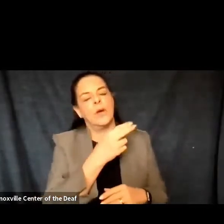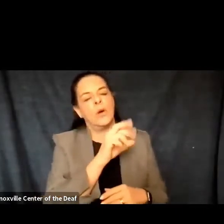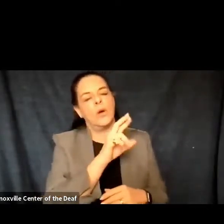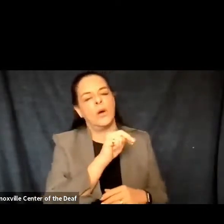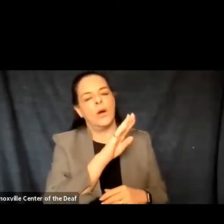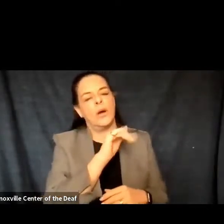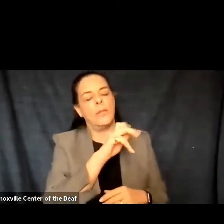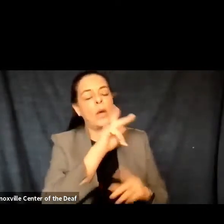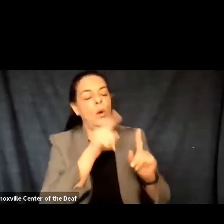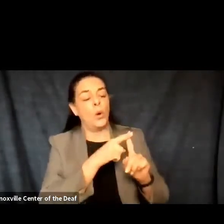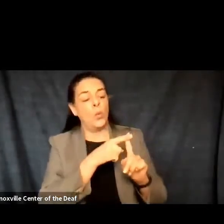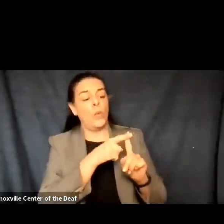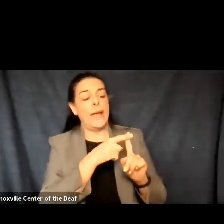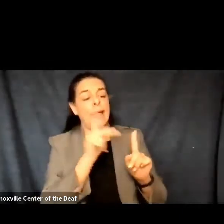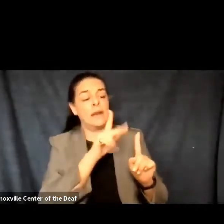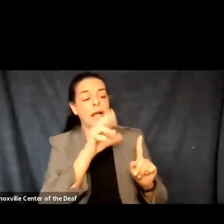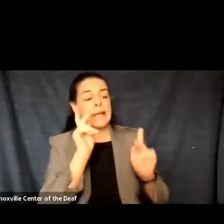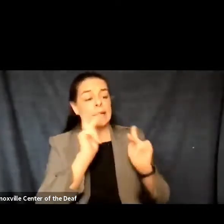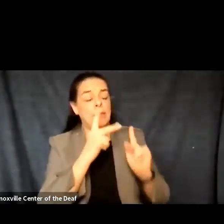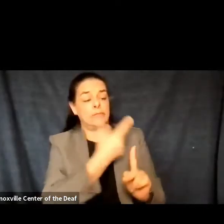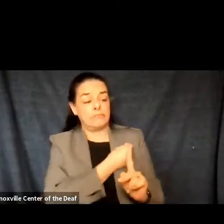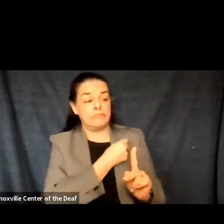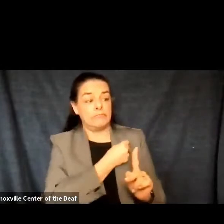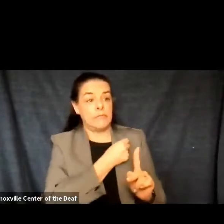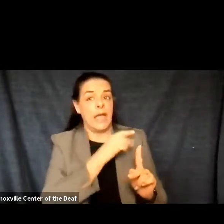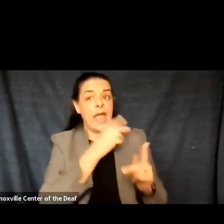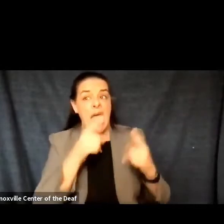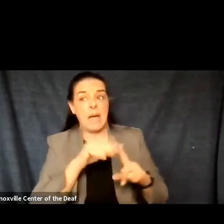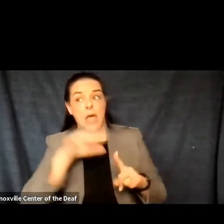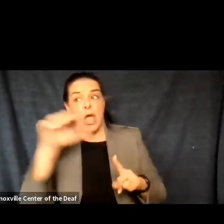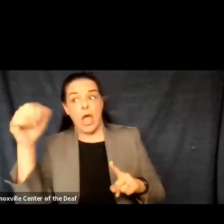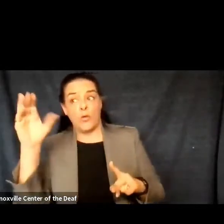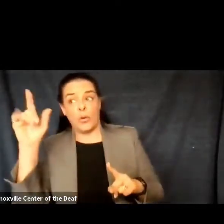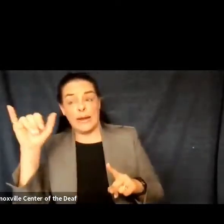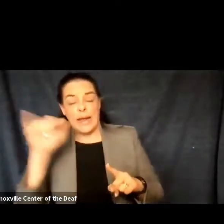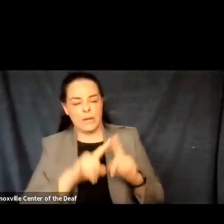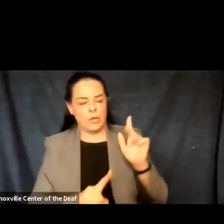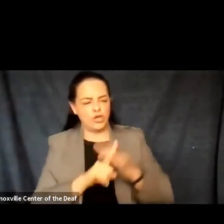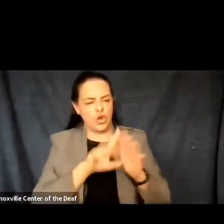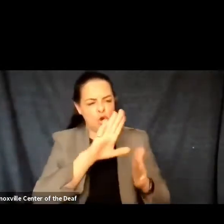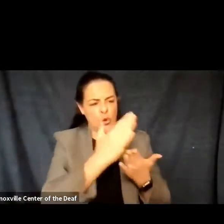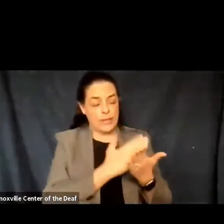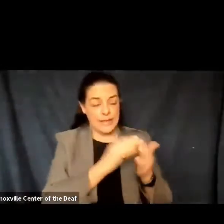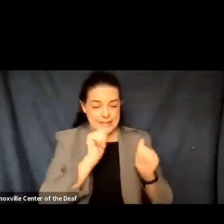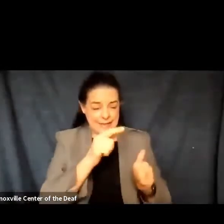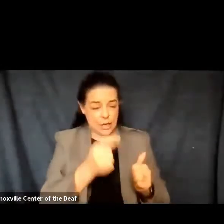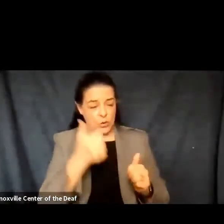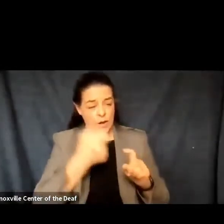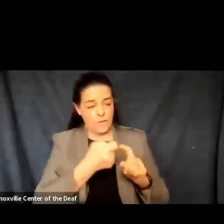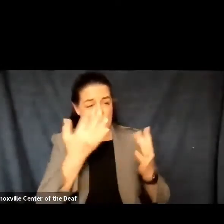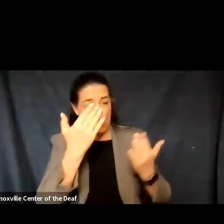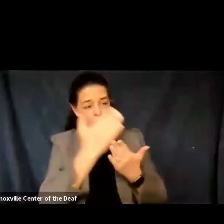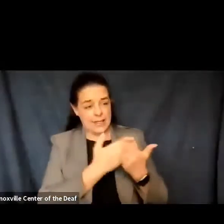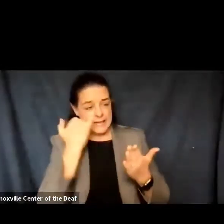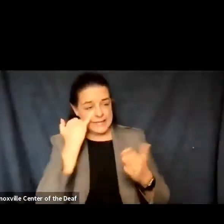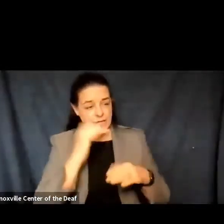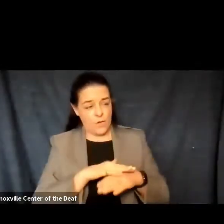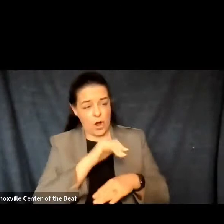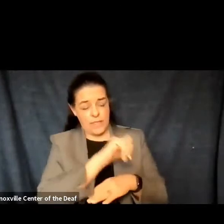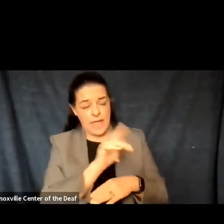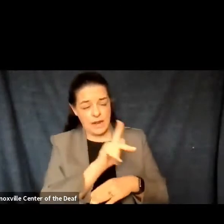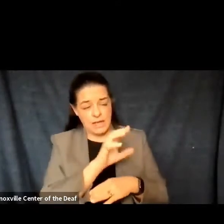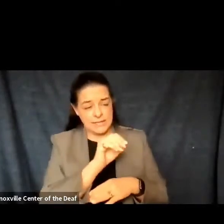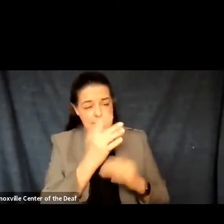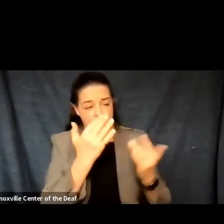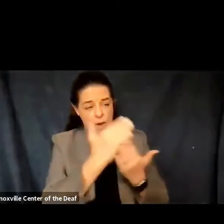Knox County citizens are vaccinated in other counties and that appears on your list, can't you then remove them from the wait list if they are on the Knox